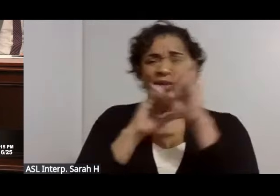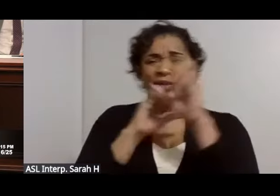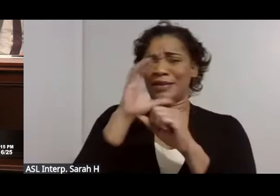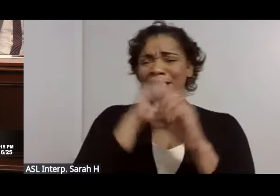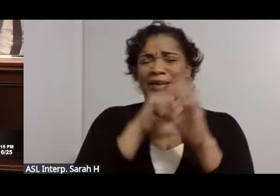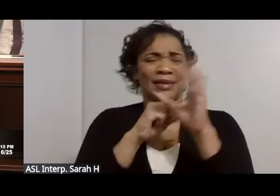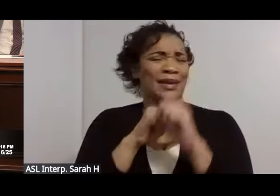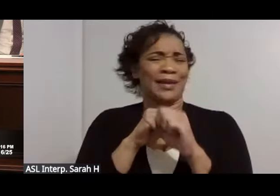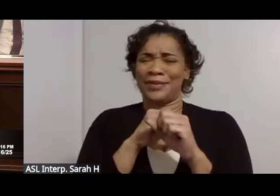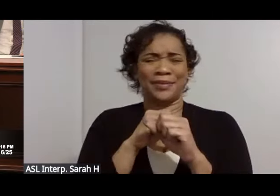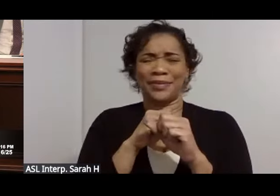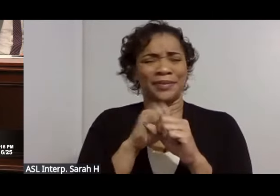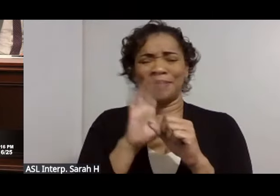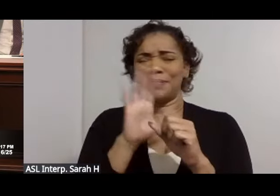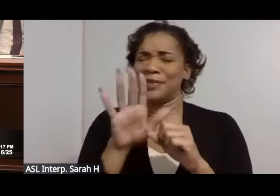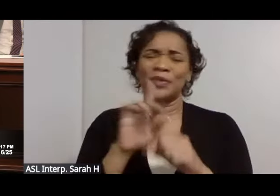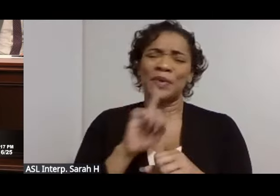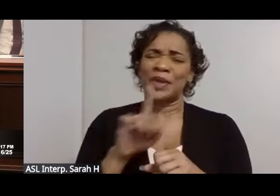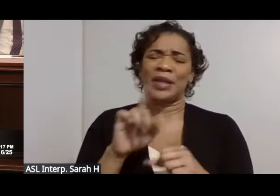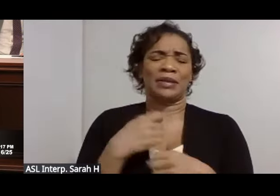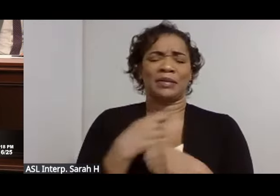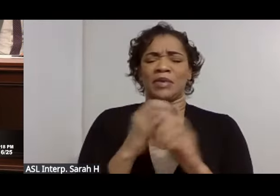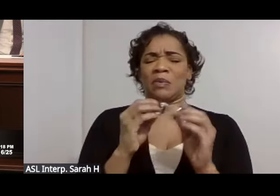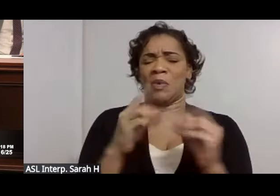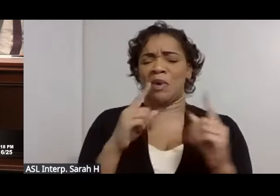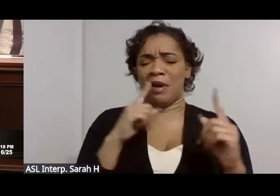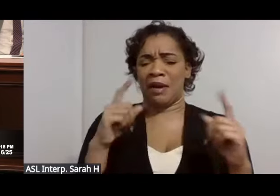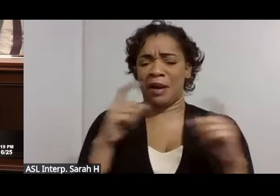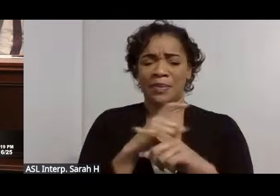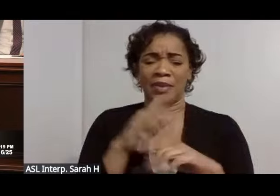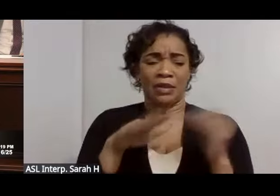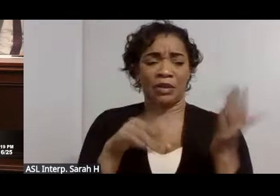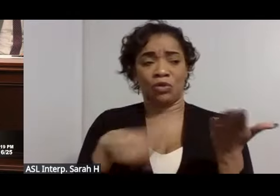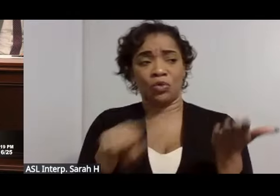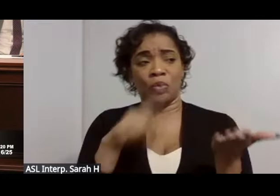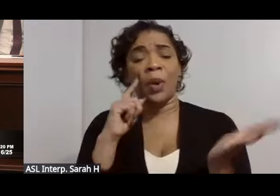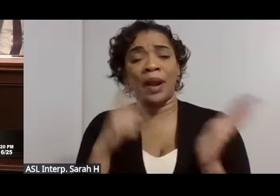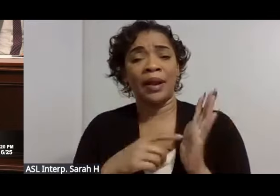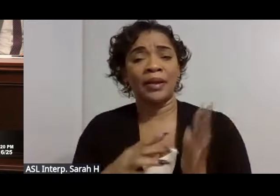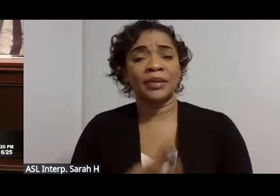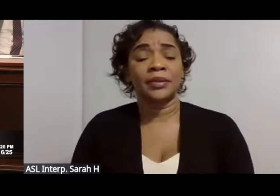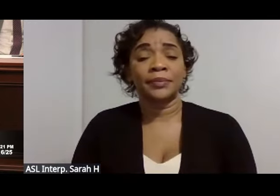complicated than I think has been recognized.